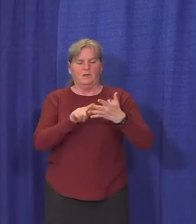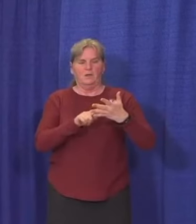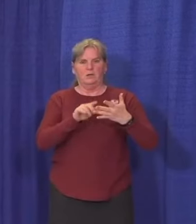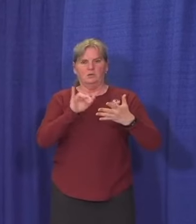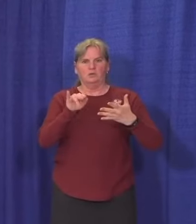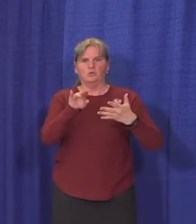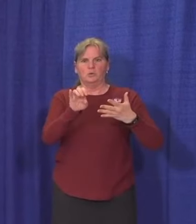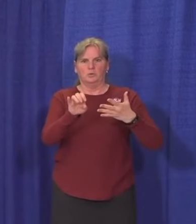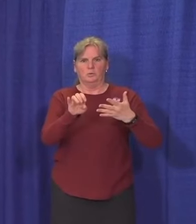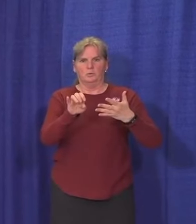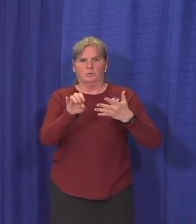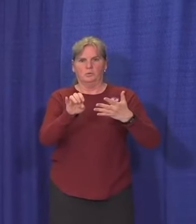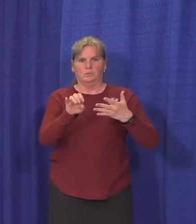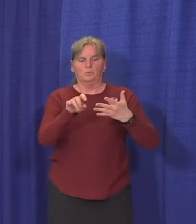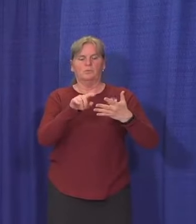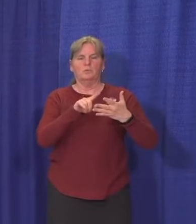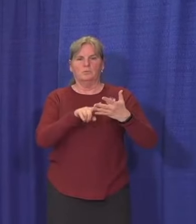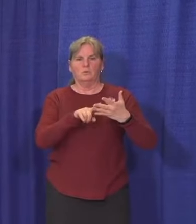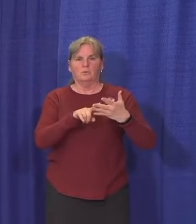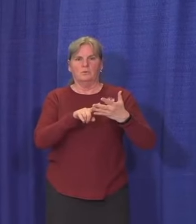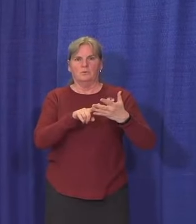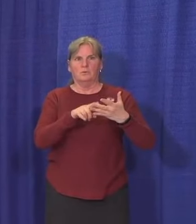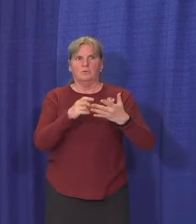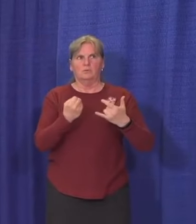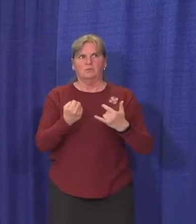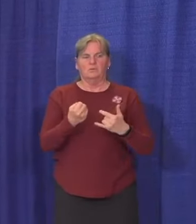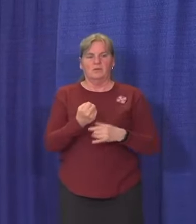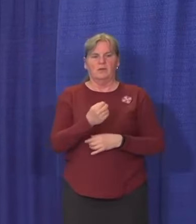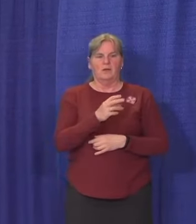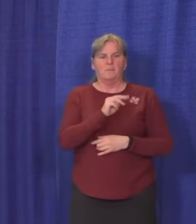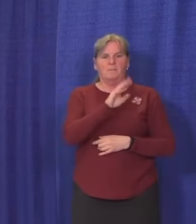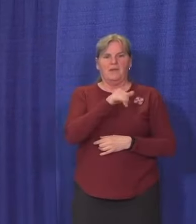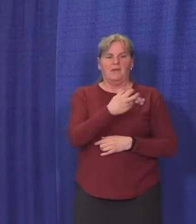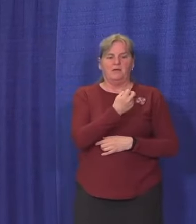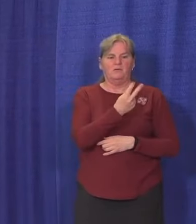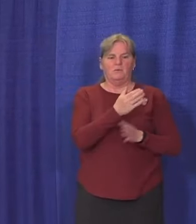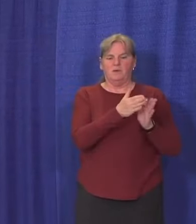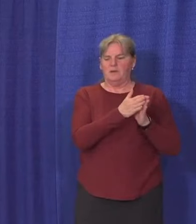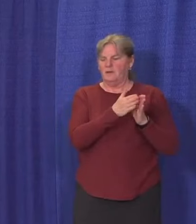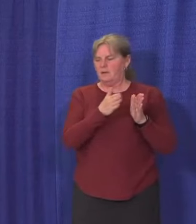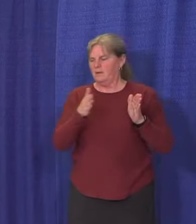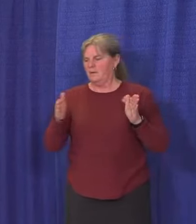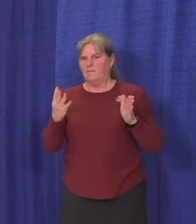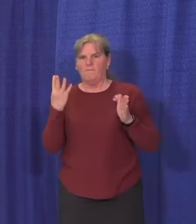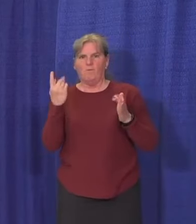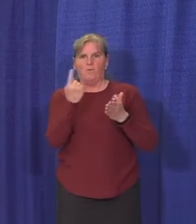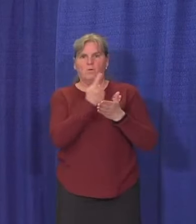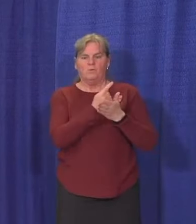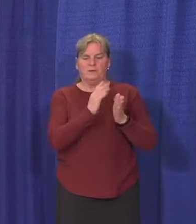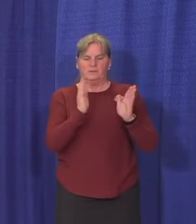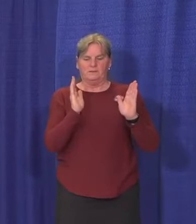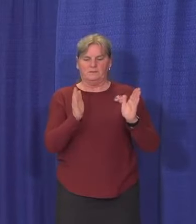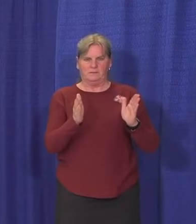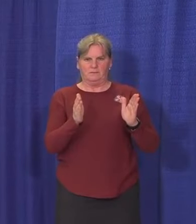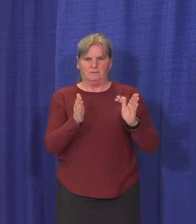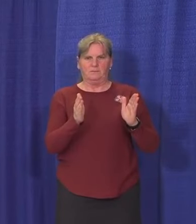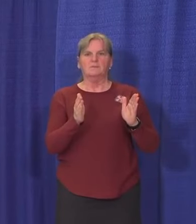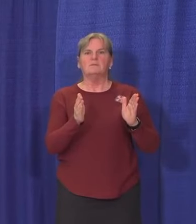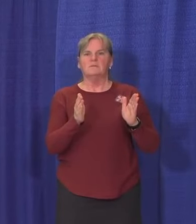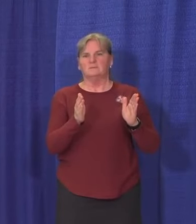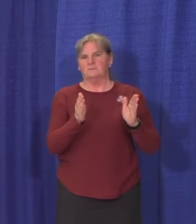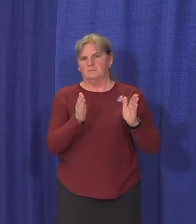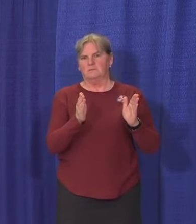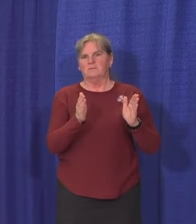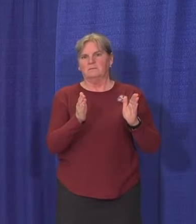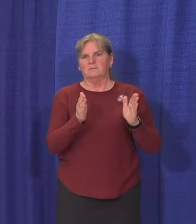So certainly within the next, we're now at the 12th of May, so within the next 4 weeks, for sure,